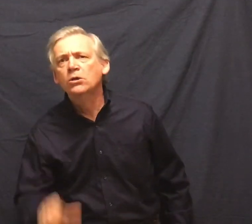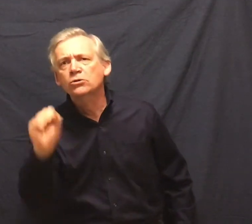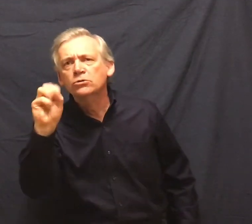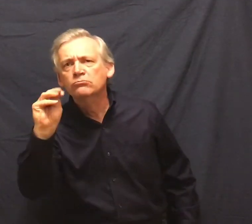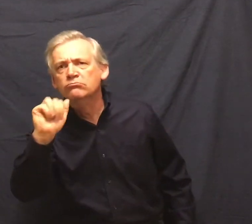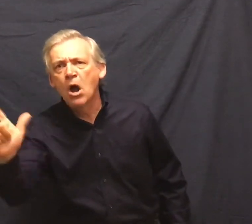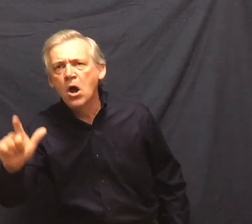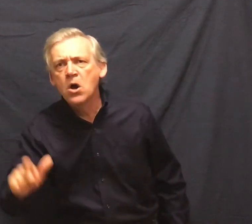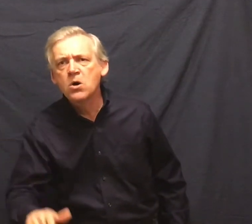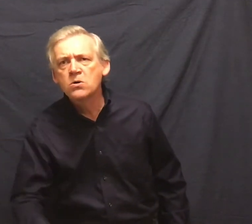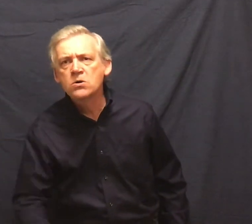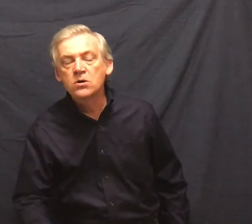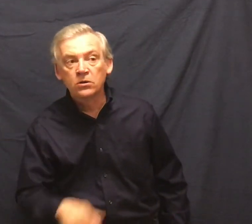Lenny raised his head.